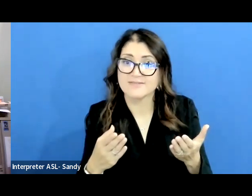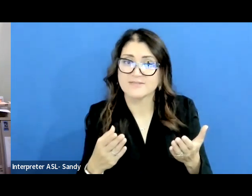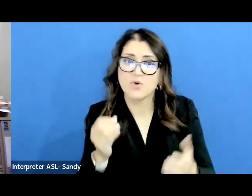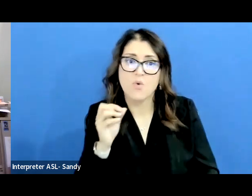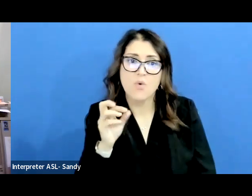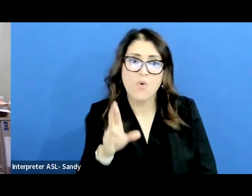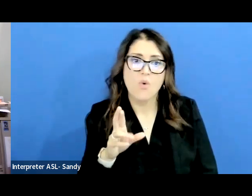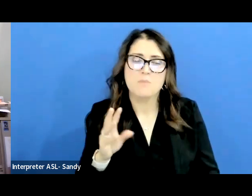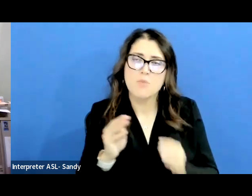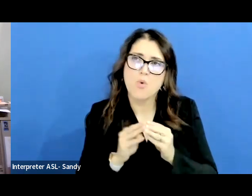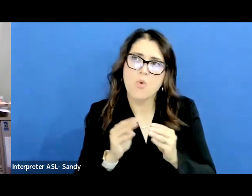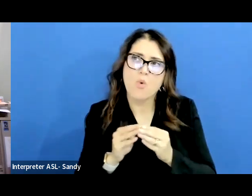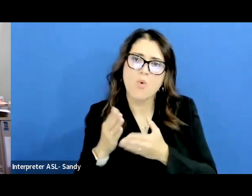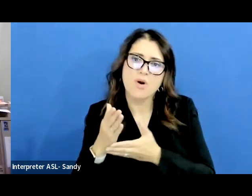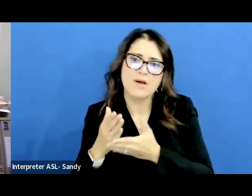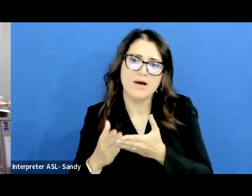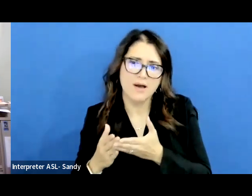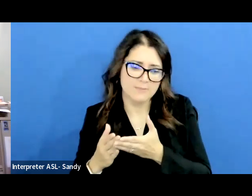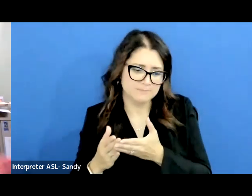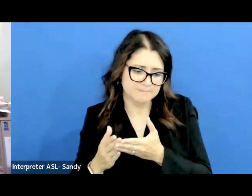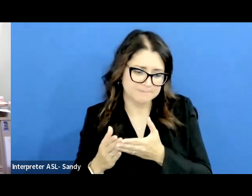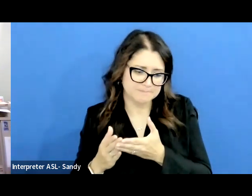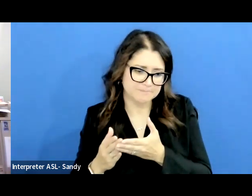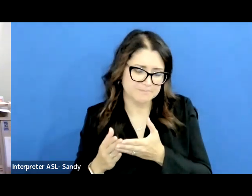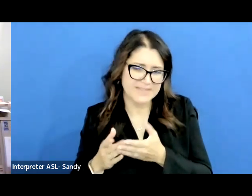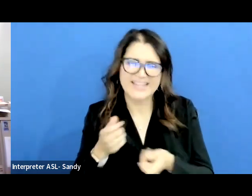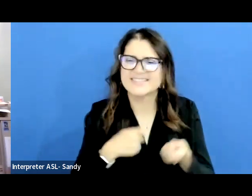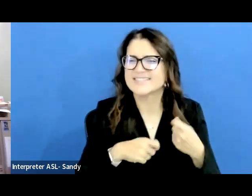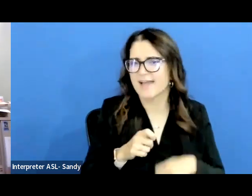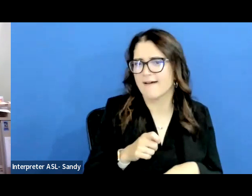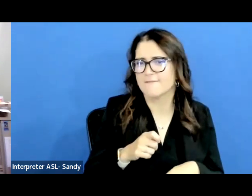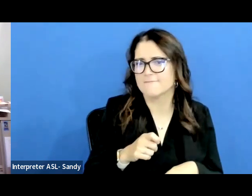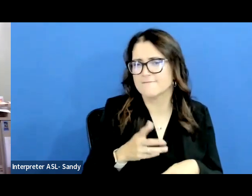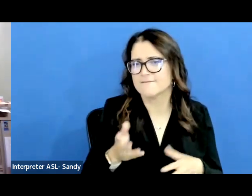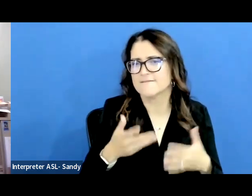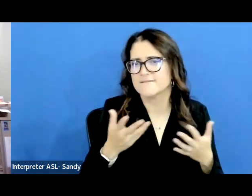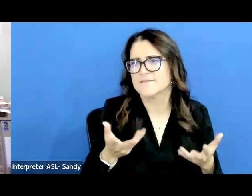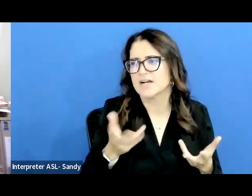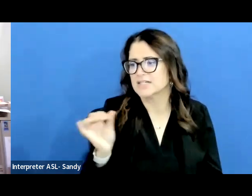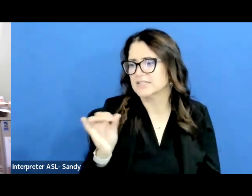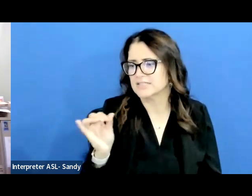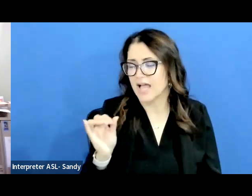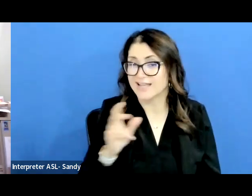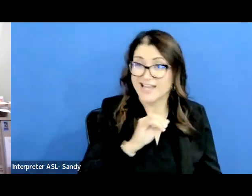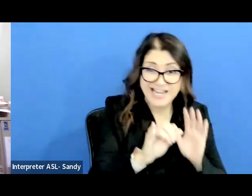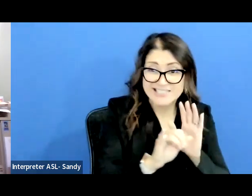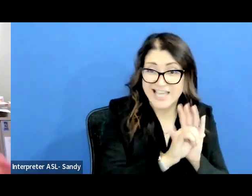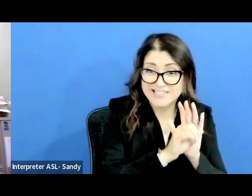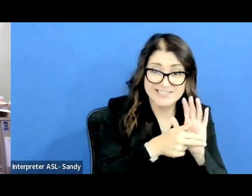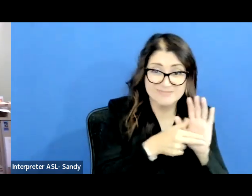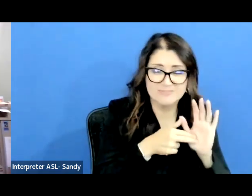more on the end of instead of like an identity like that,